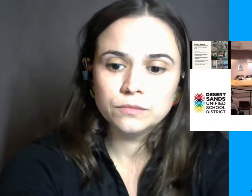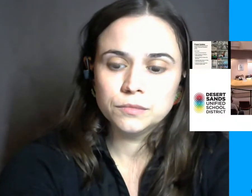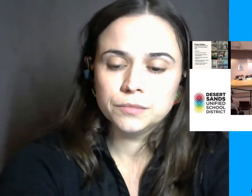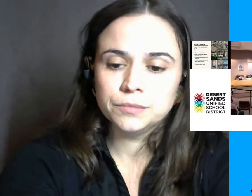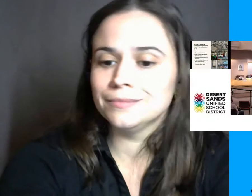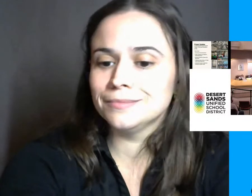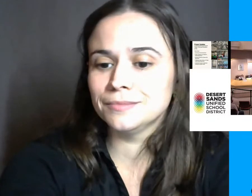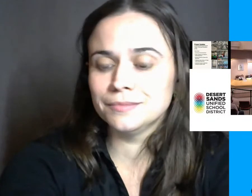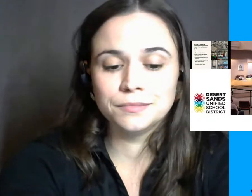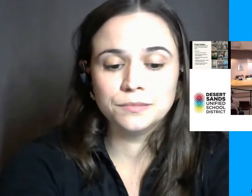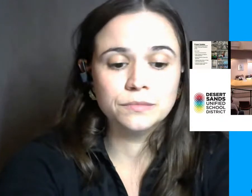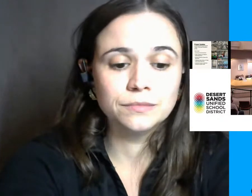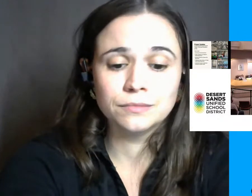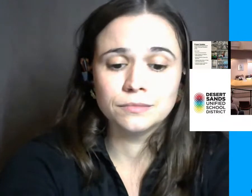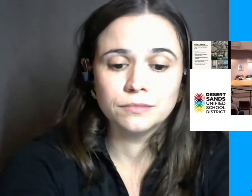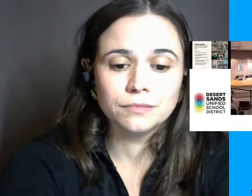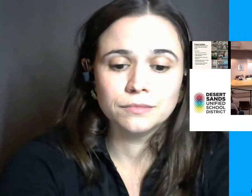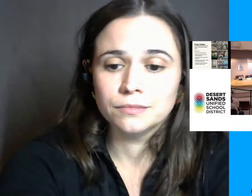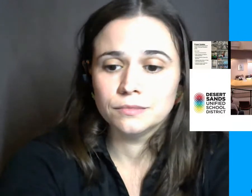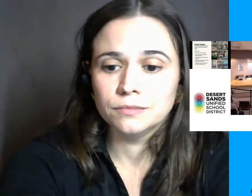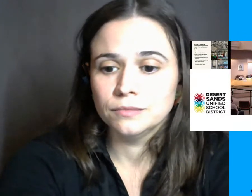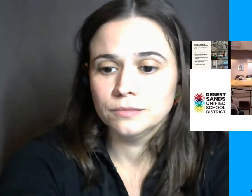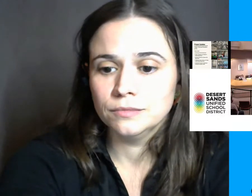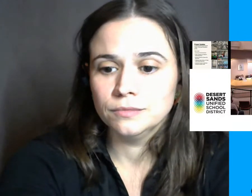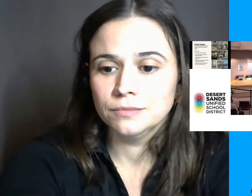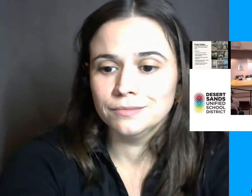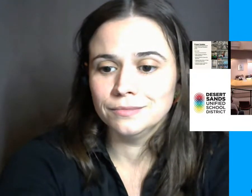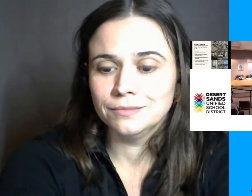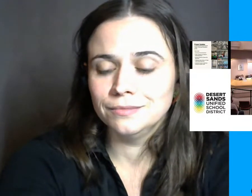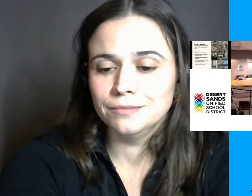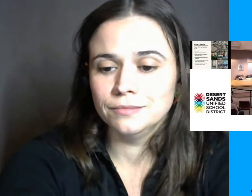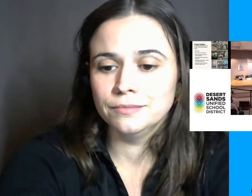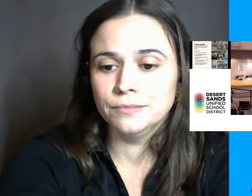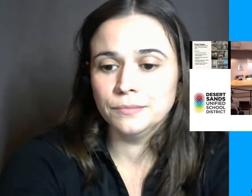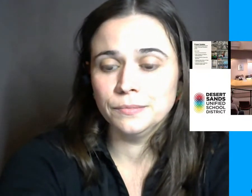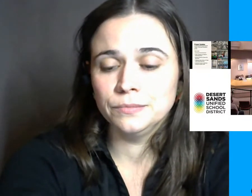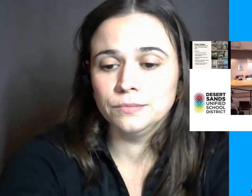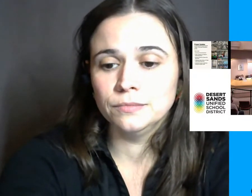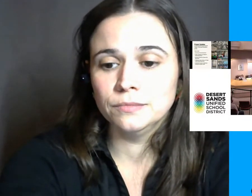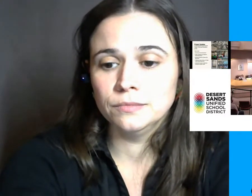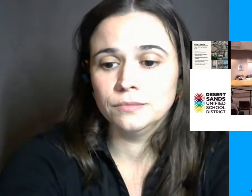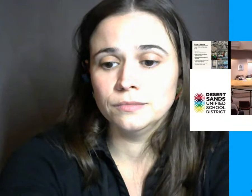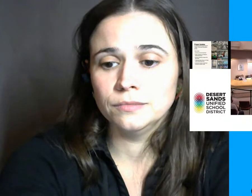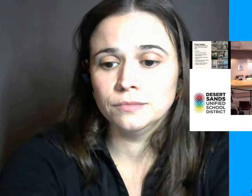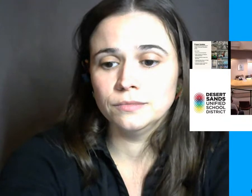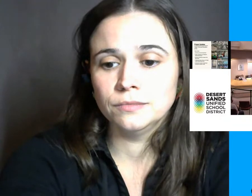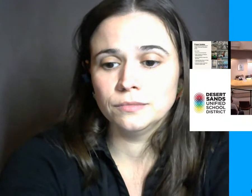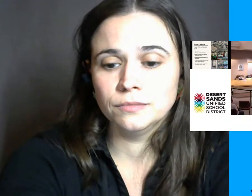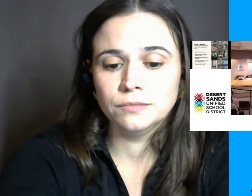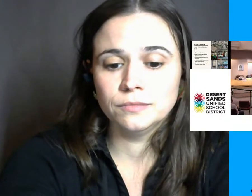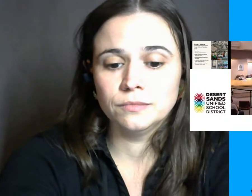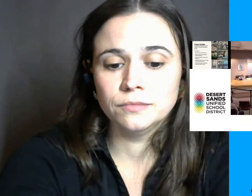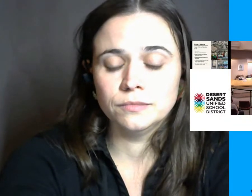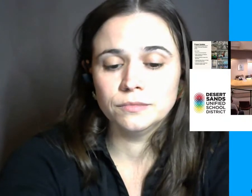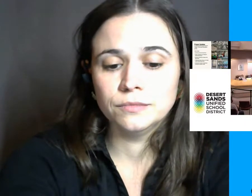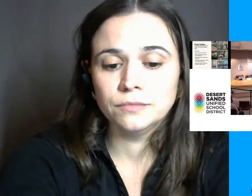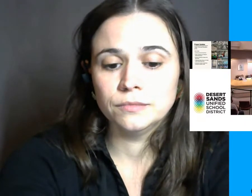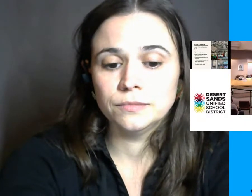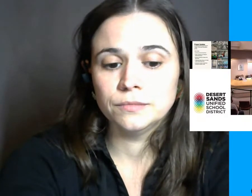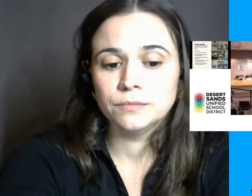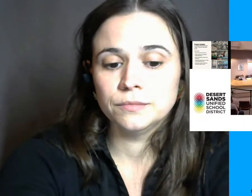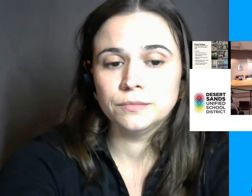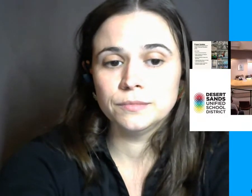at Palm Desert High School and creating some facilities for that program that are dedicated for those kids out